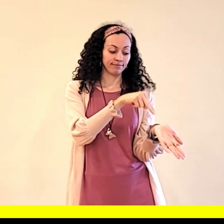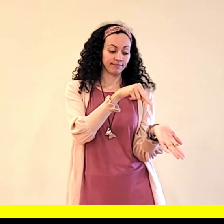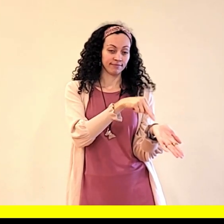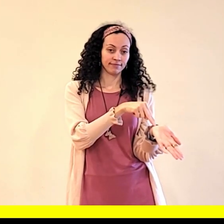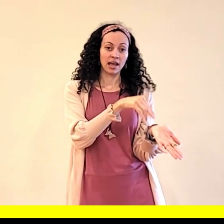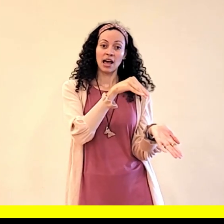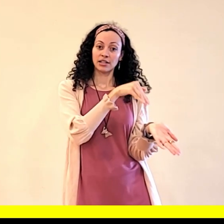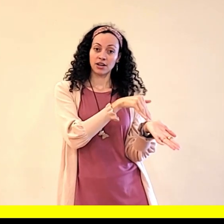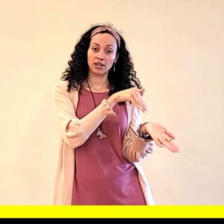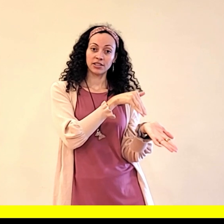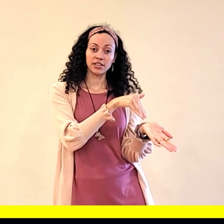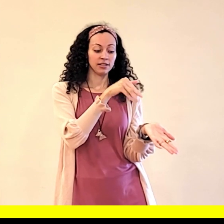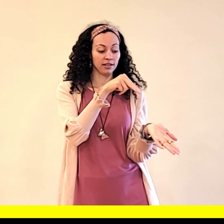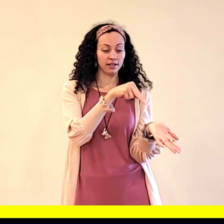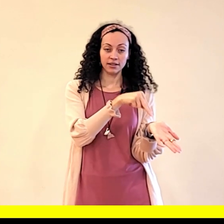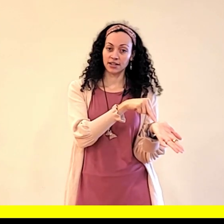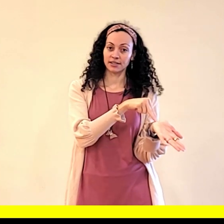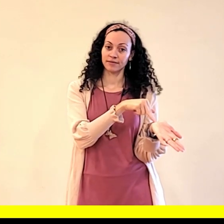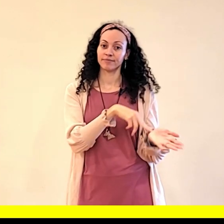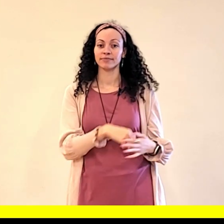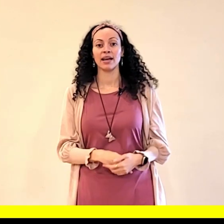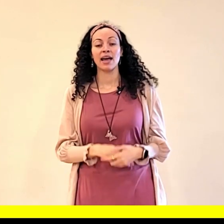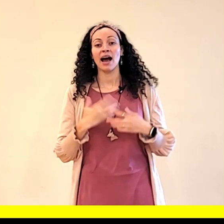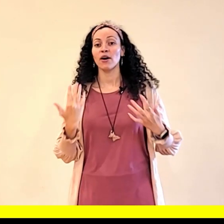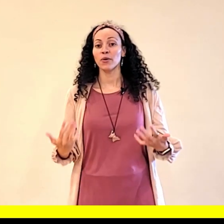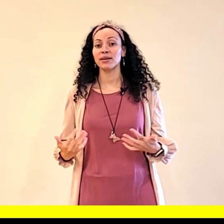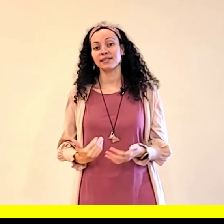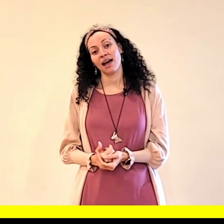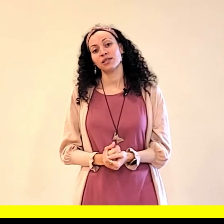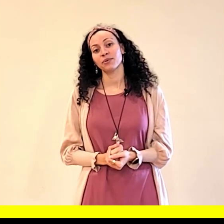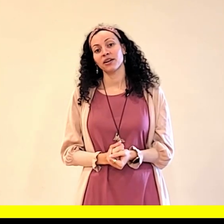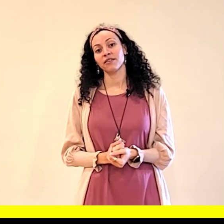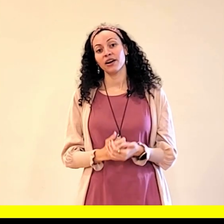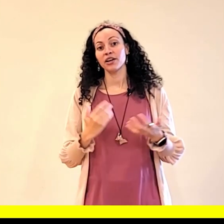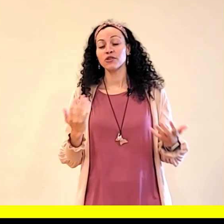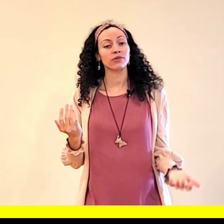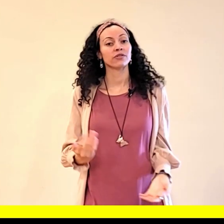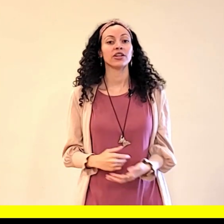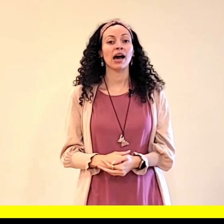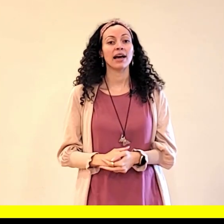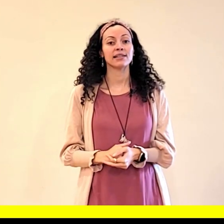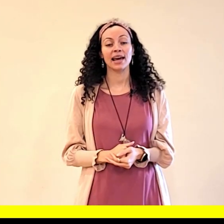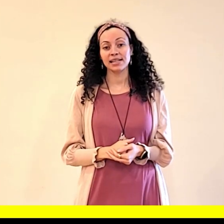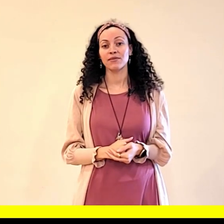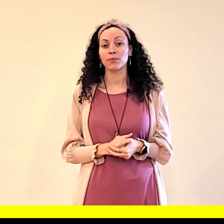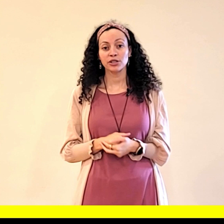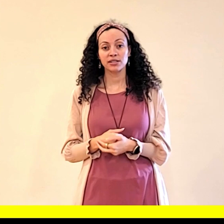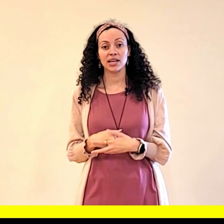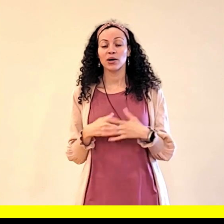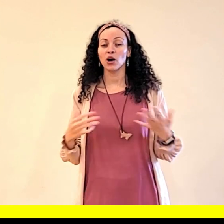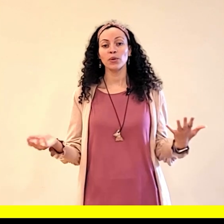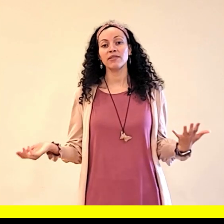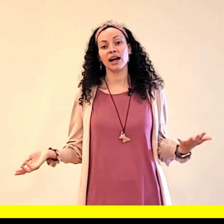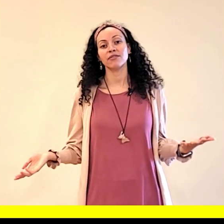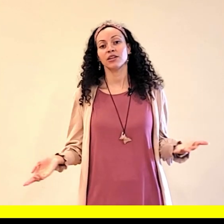it. Doctor, nurse. I hope these signs were very useful for you guys in case of